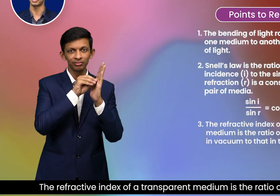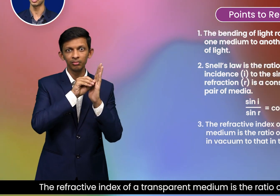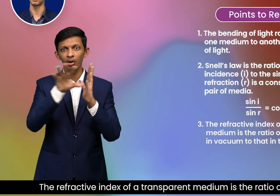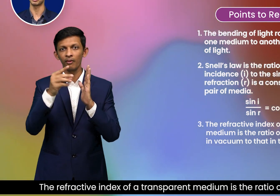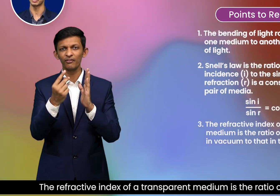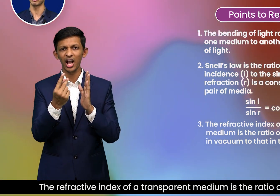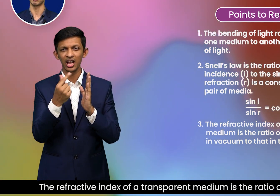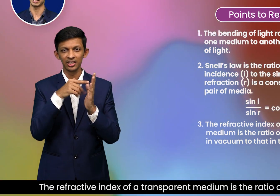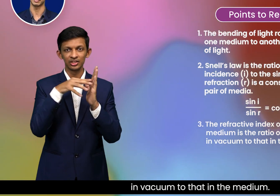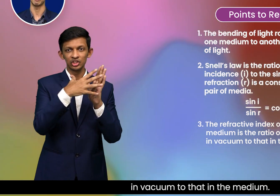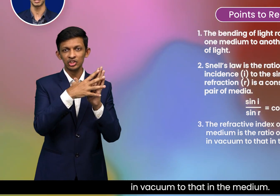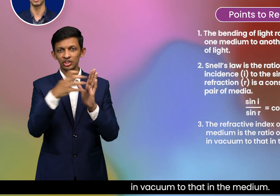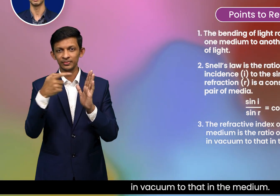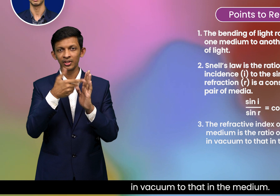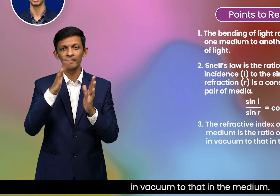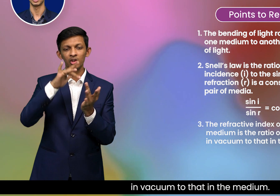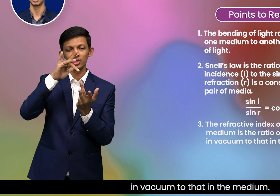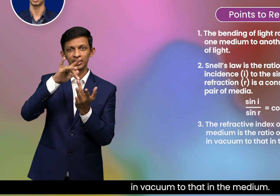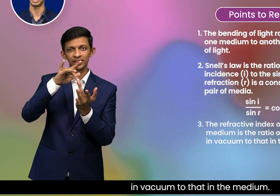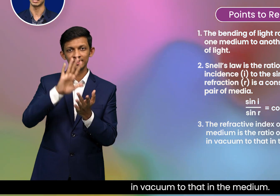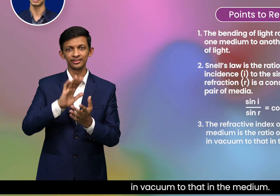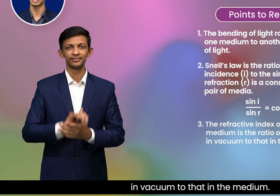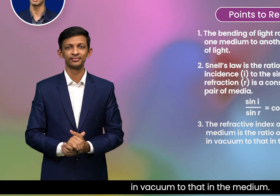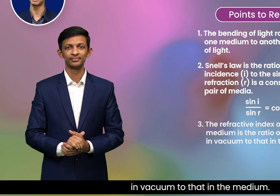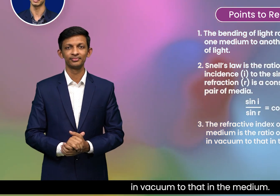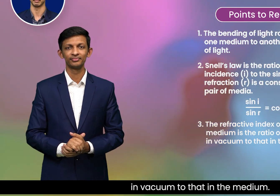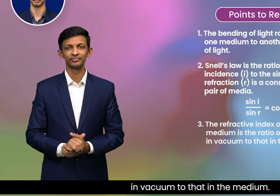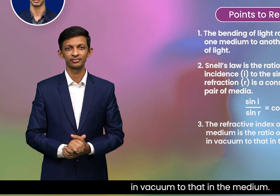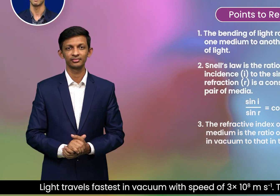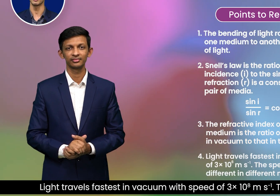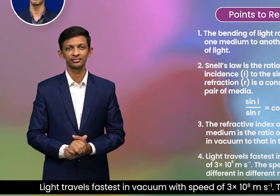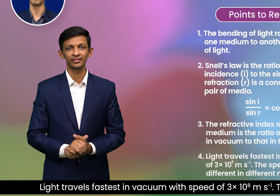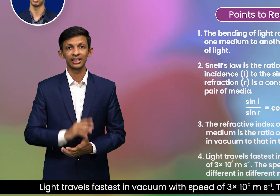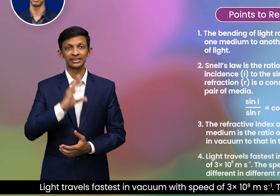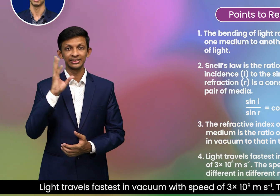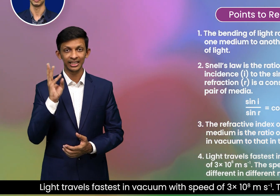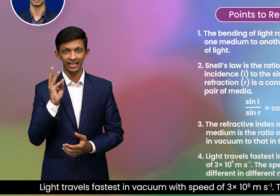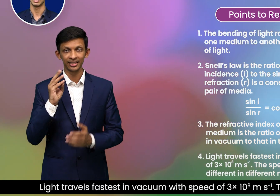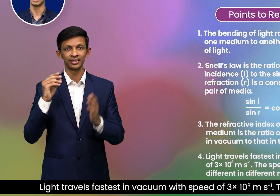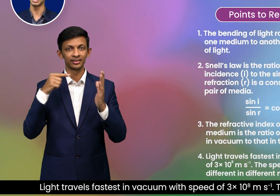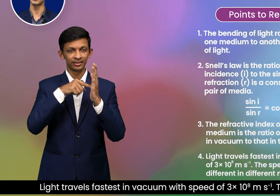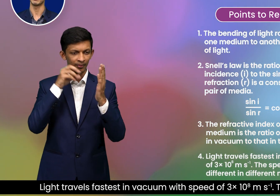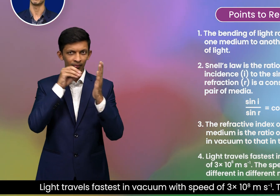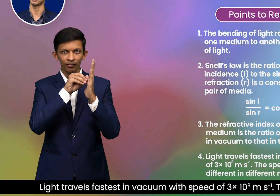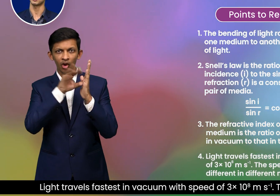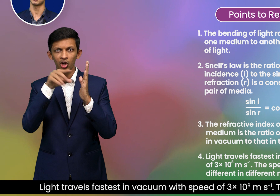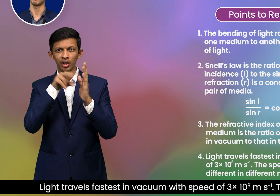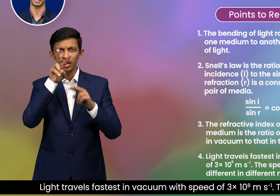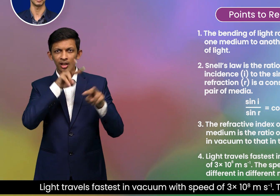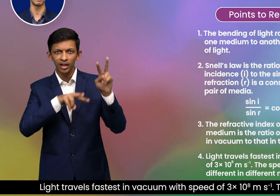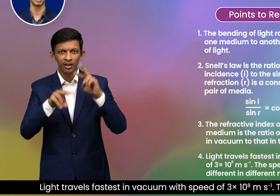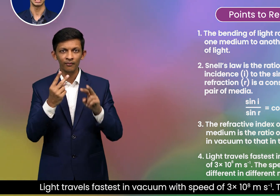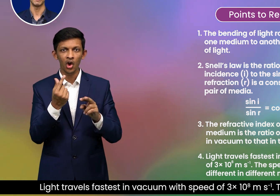is a ratio of the speed of light in vacuum to that in the medium. Point number 4, light travels fastest